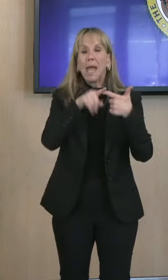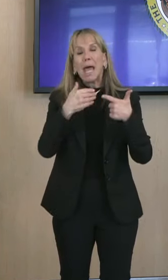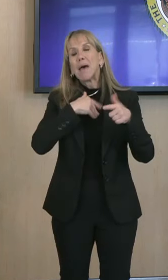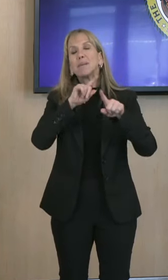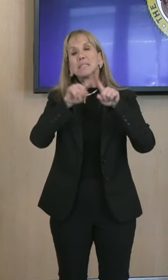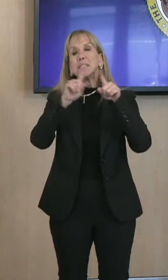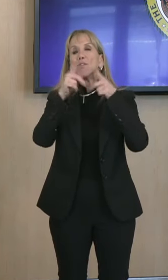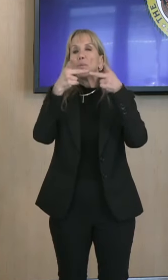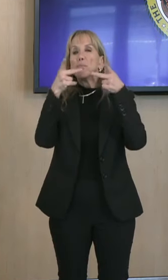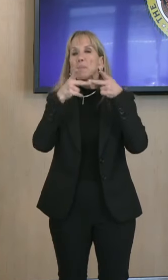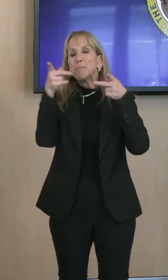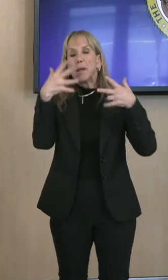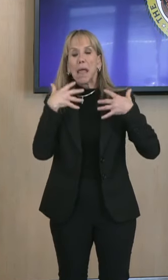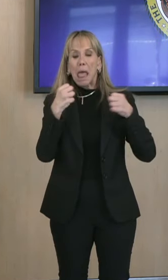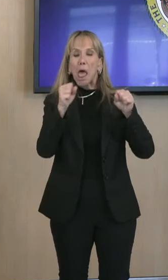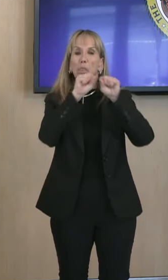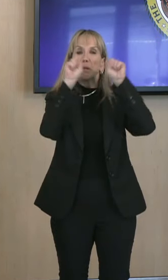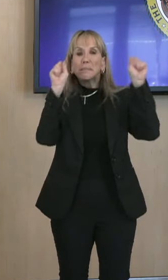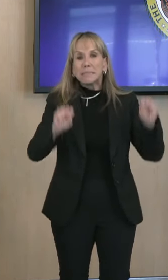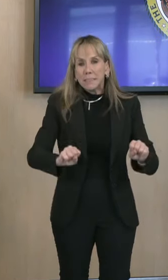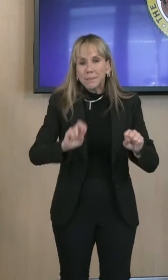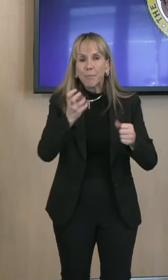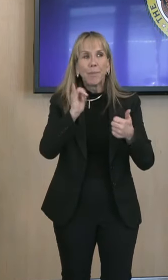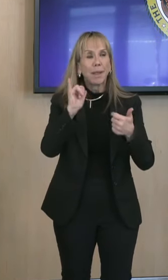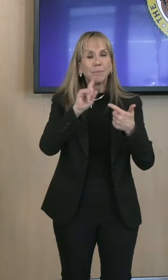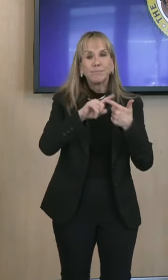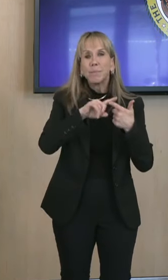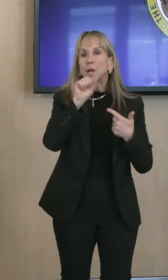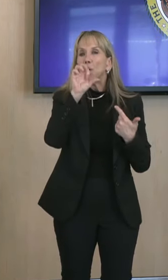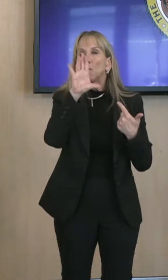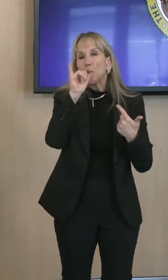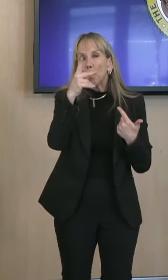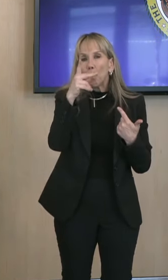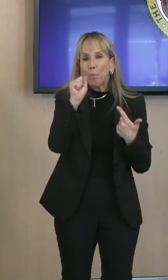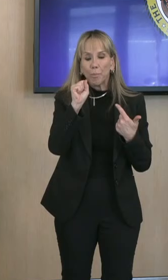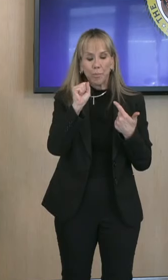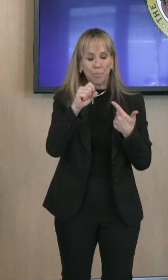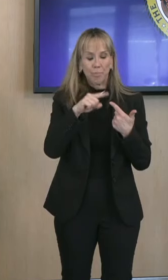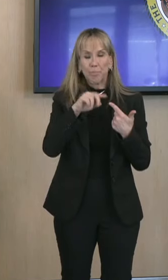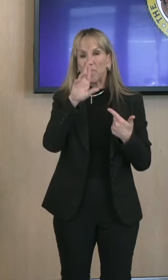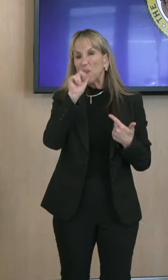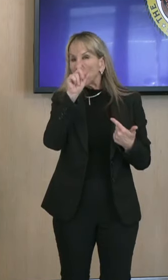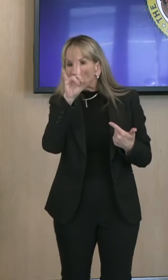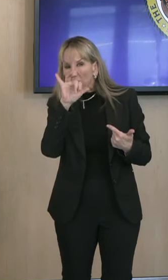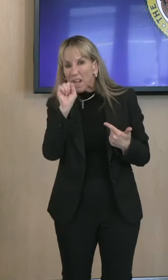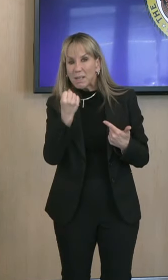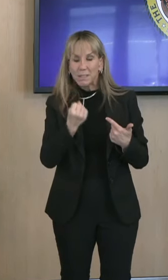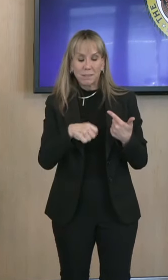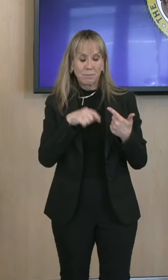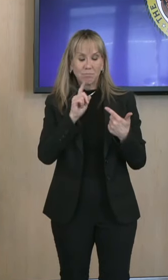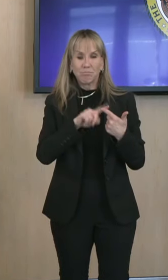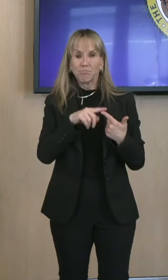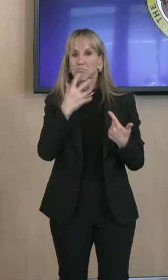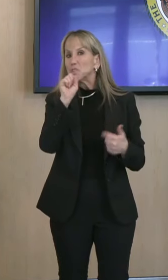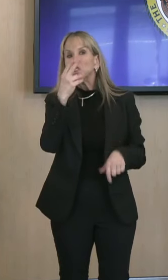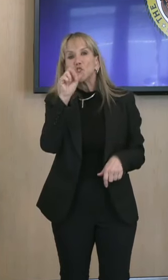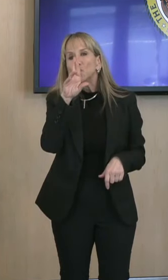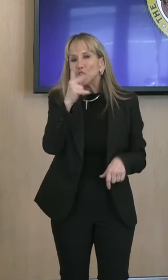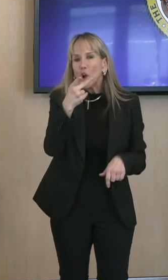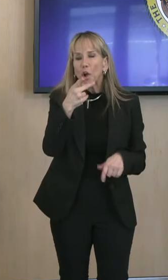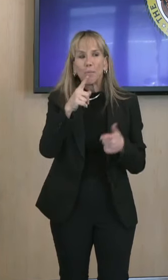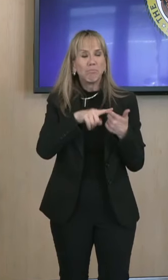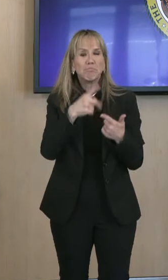systems like Scripps, Rady's, Sharp,